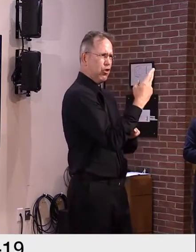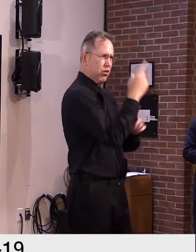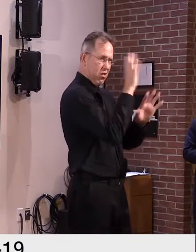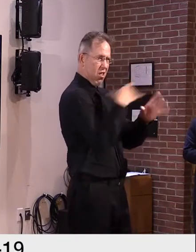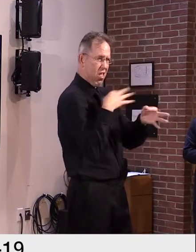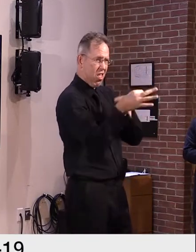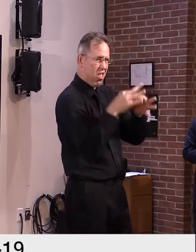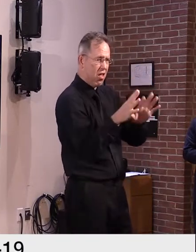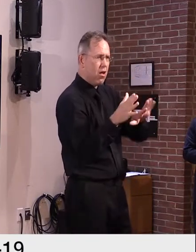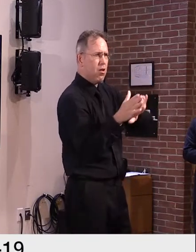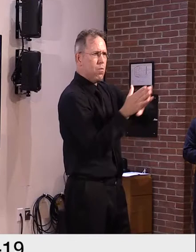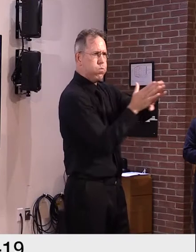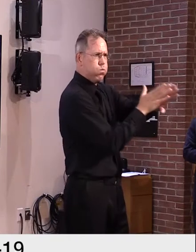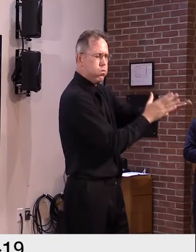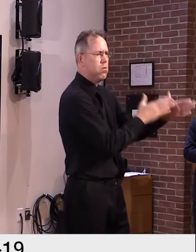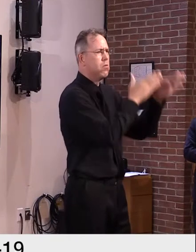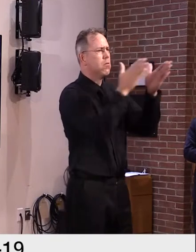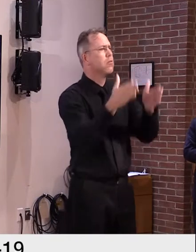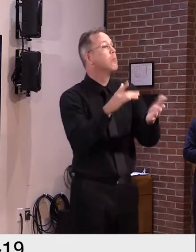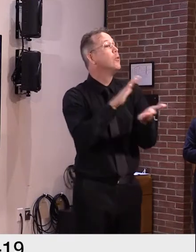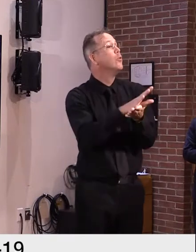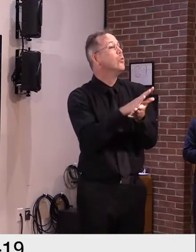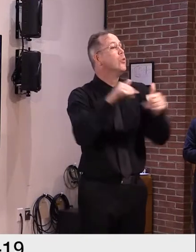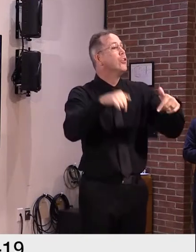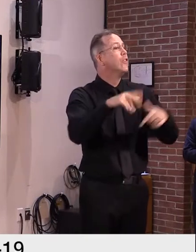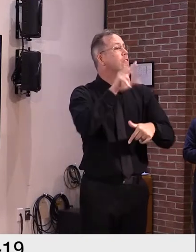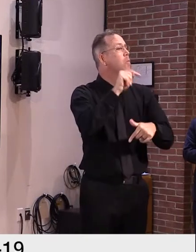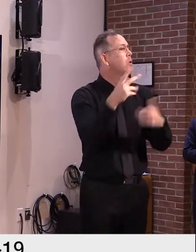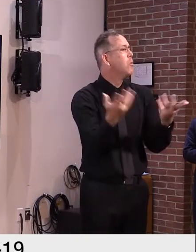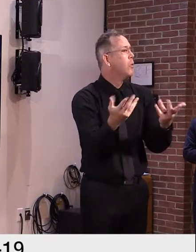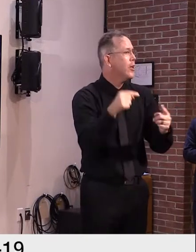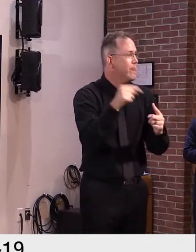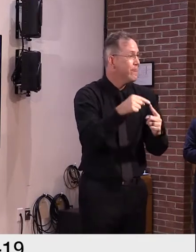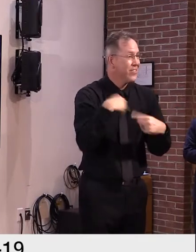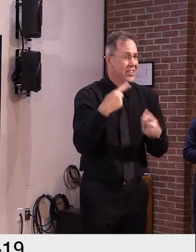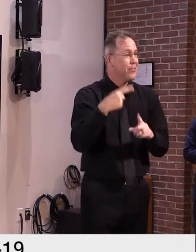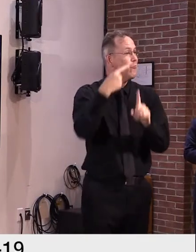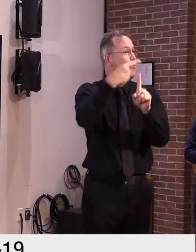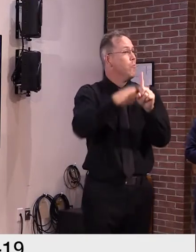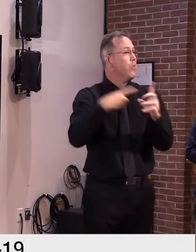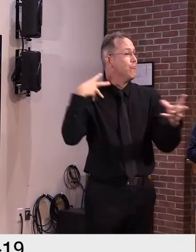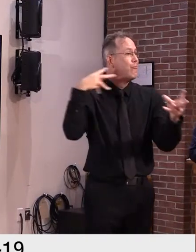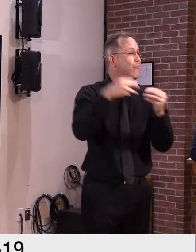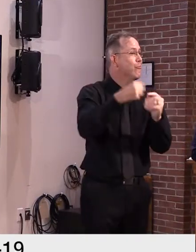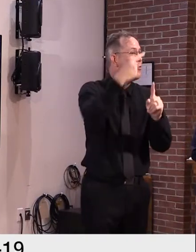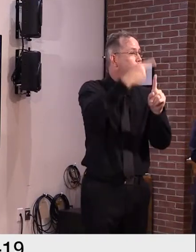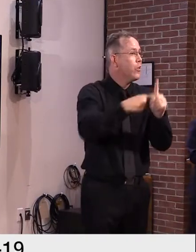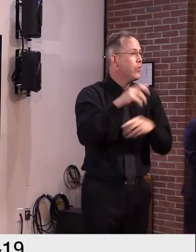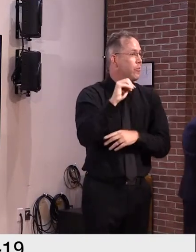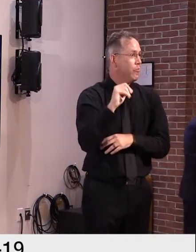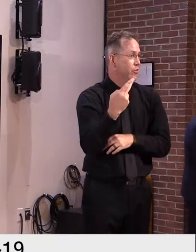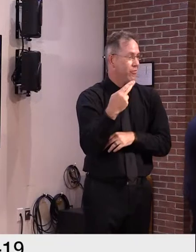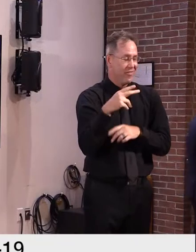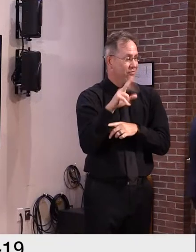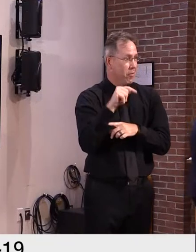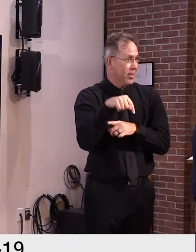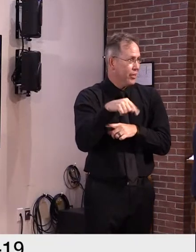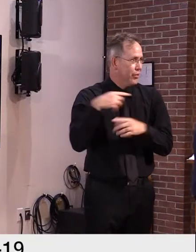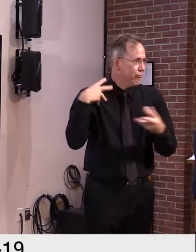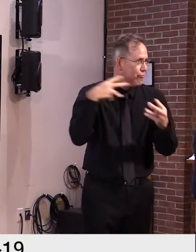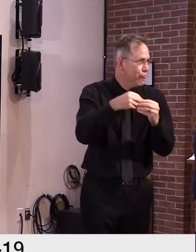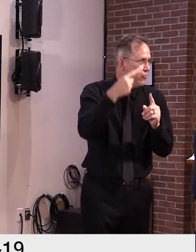exactly 1 month into the school year, so we want to reflect on all the hard work that has made the returning to